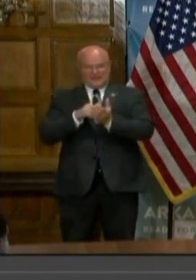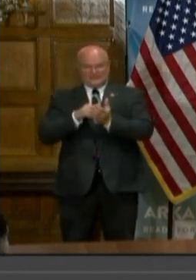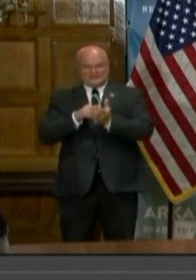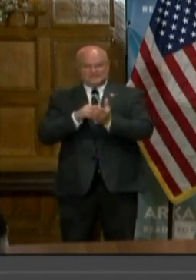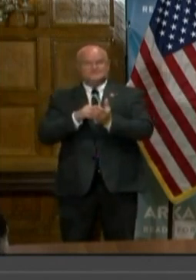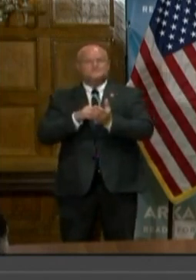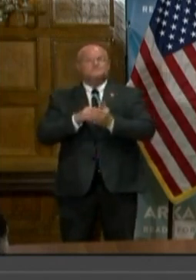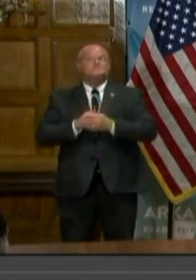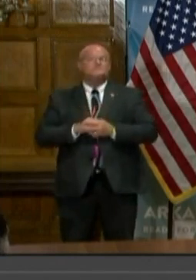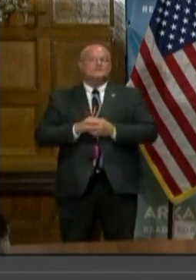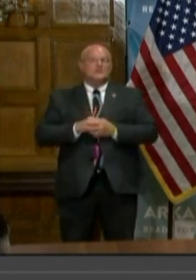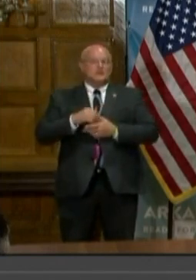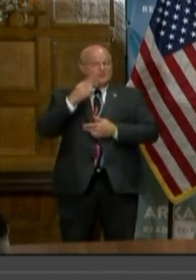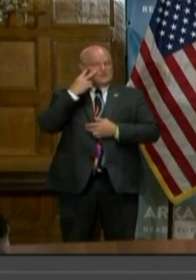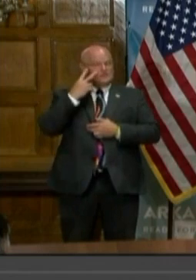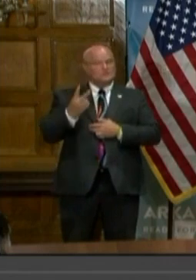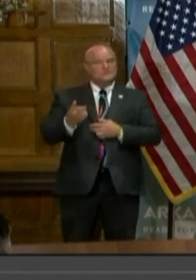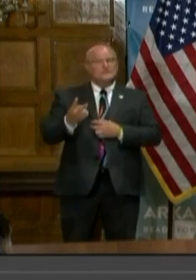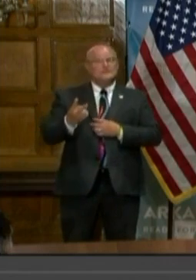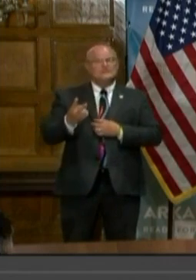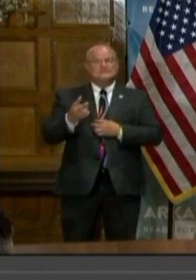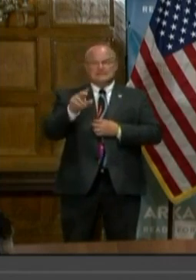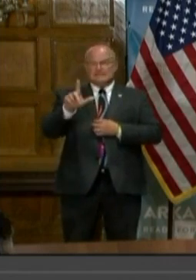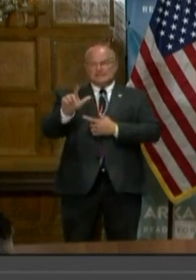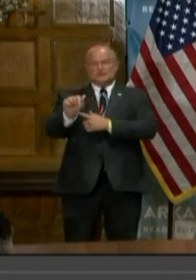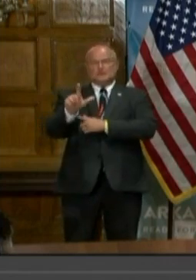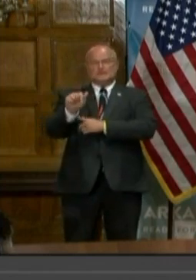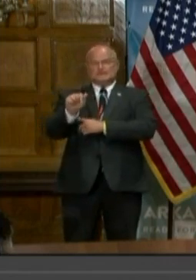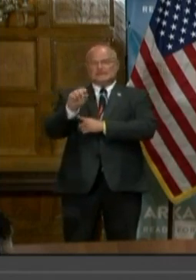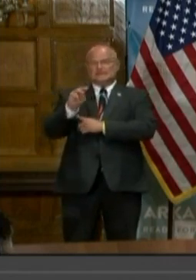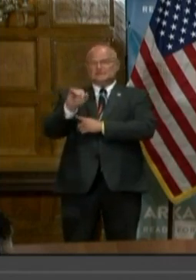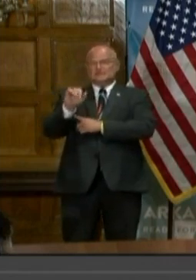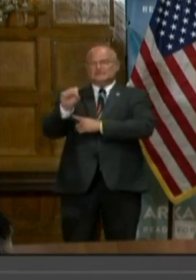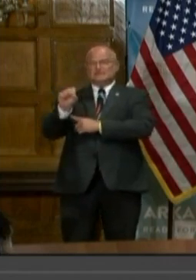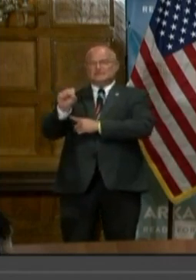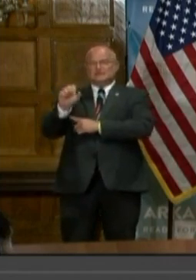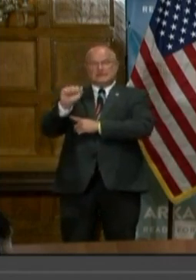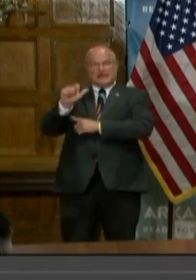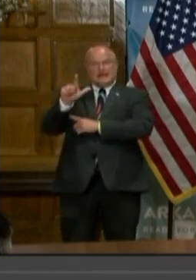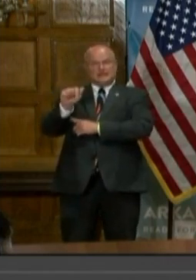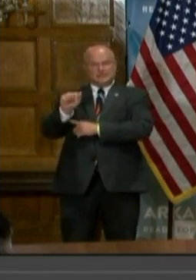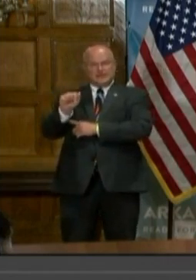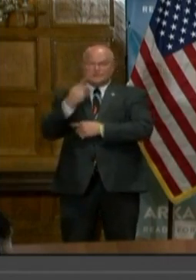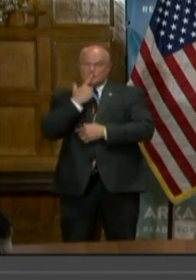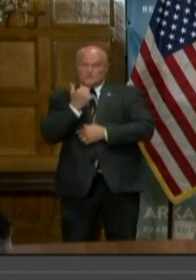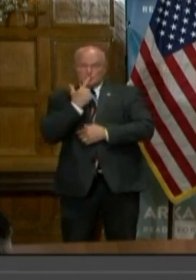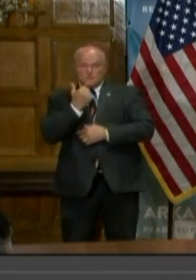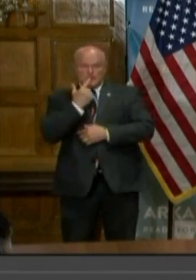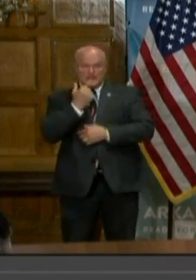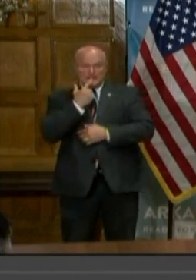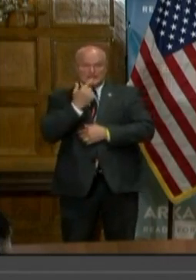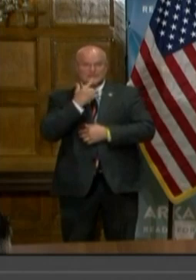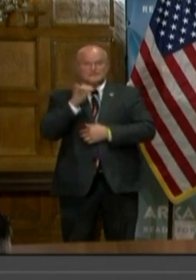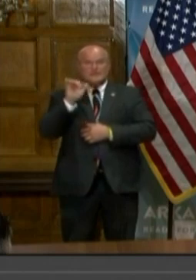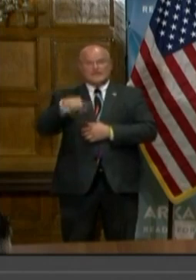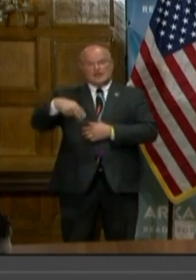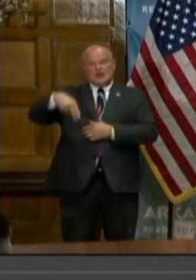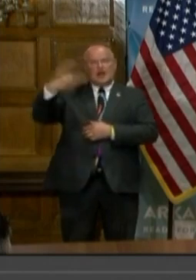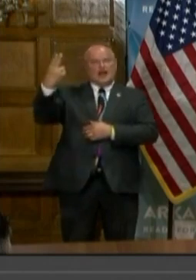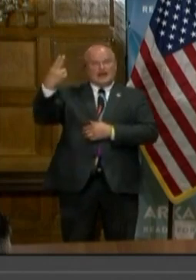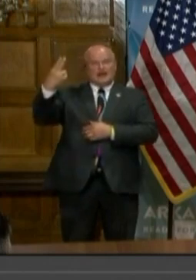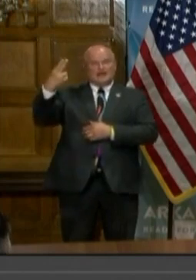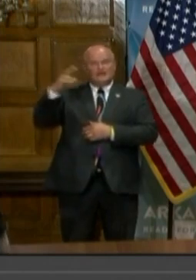a per capita basis. You can see Louisiana, Mississippi, and Alabama are in the red that are